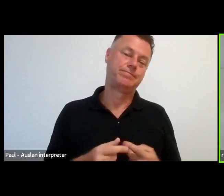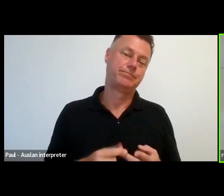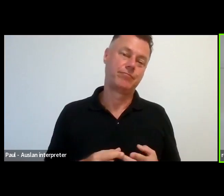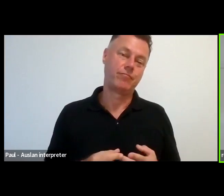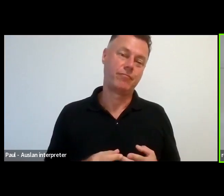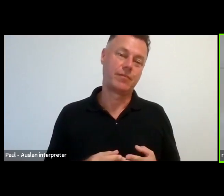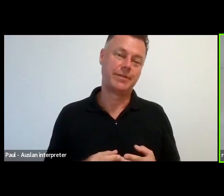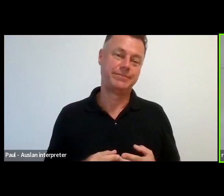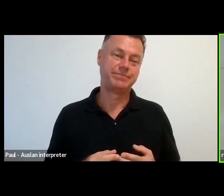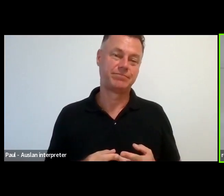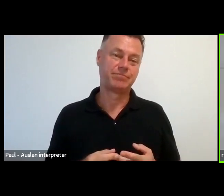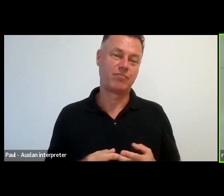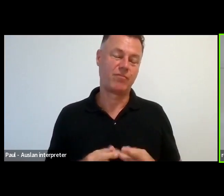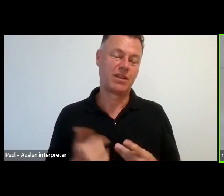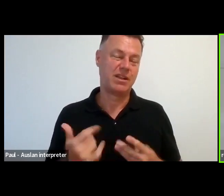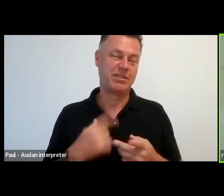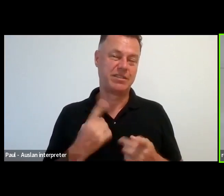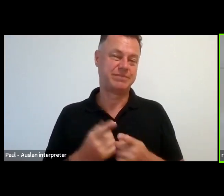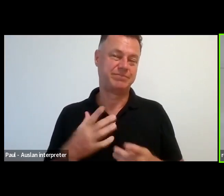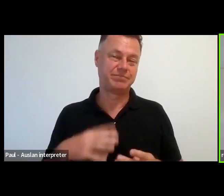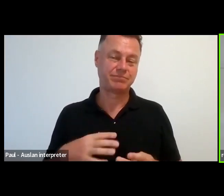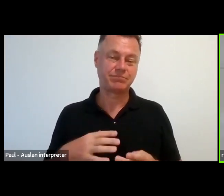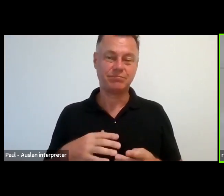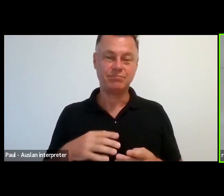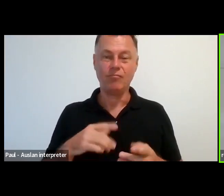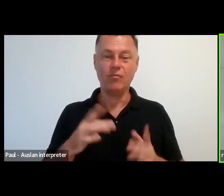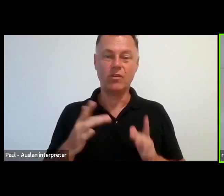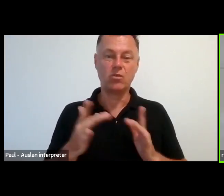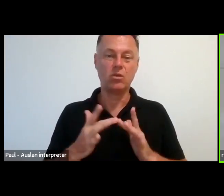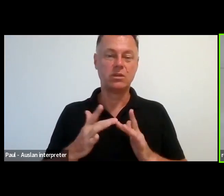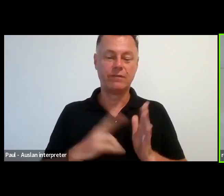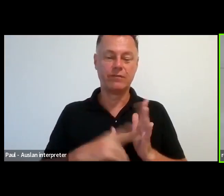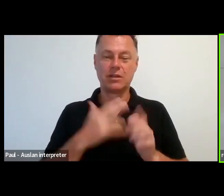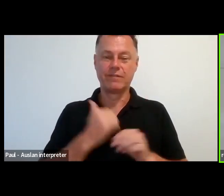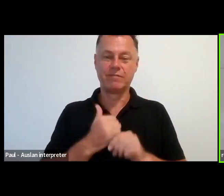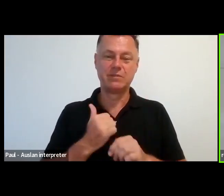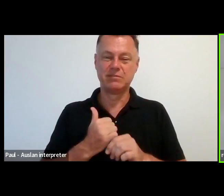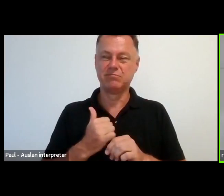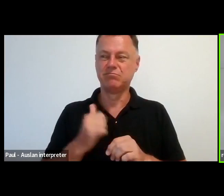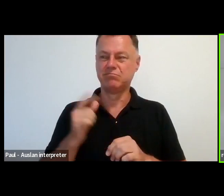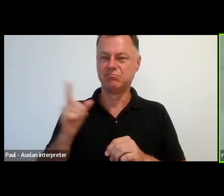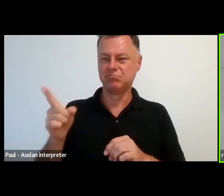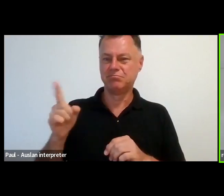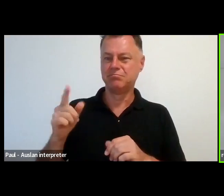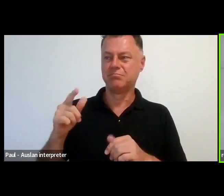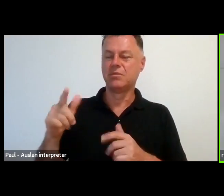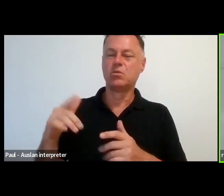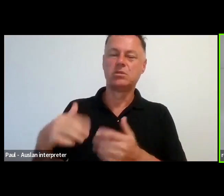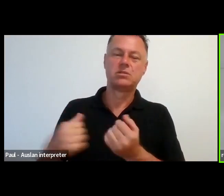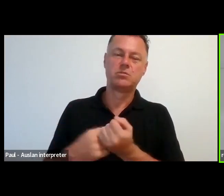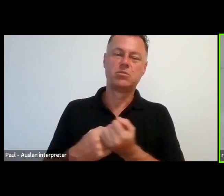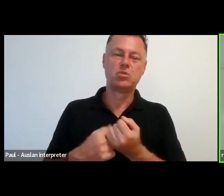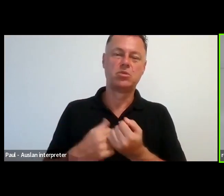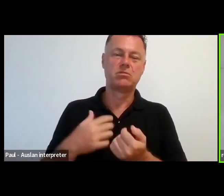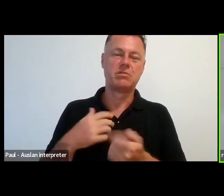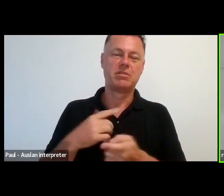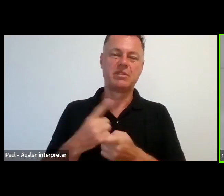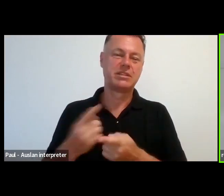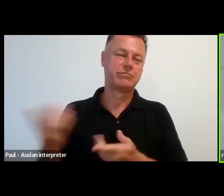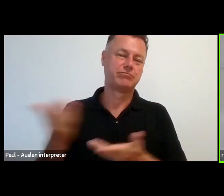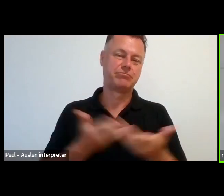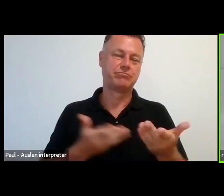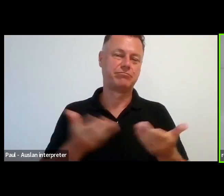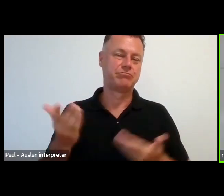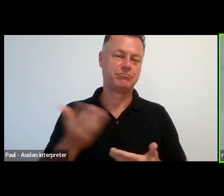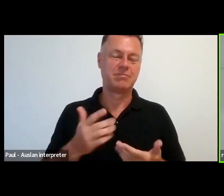other benefits that they may need, by linking in with the government services, you will in fact actually be assisted where appropriate